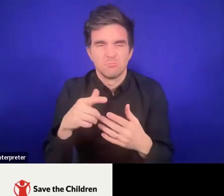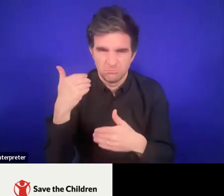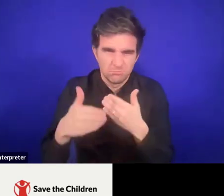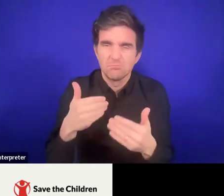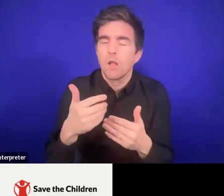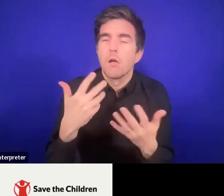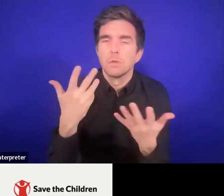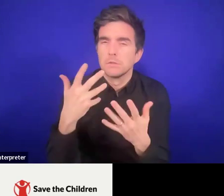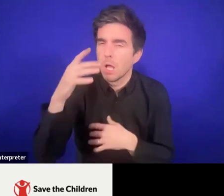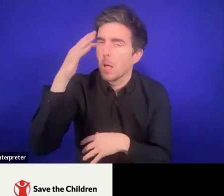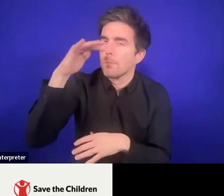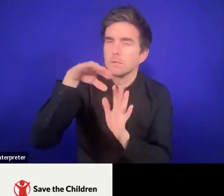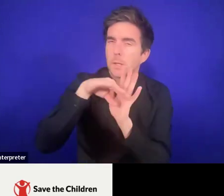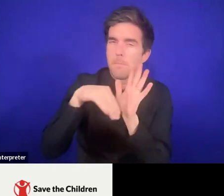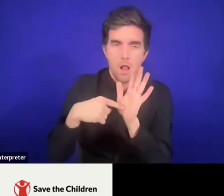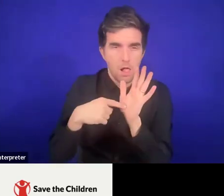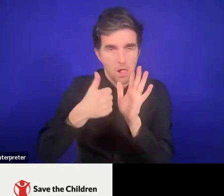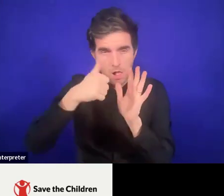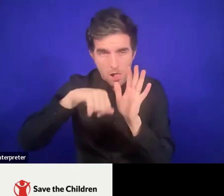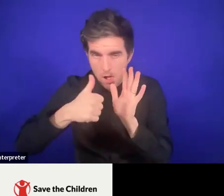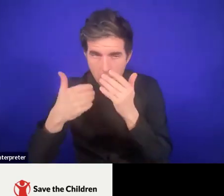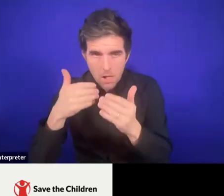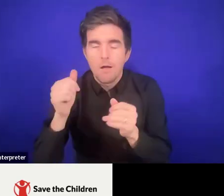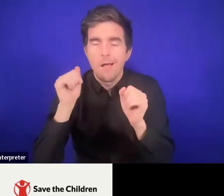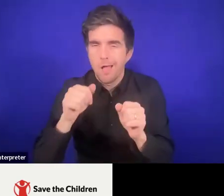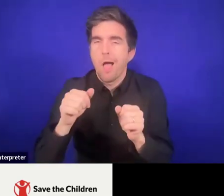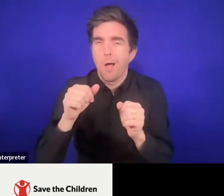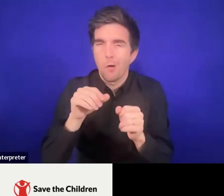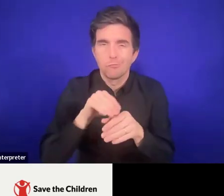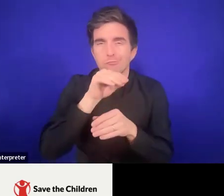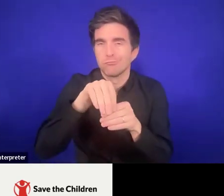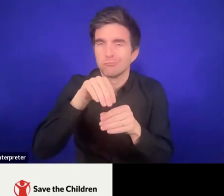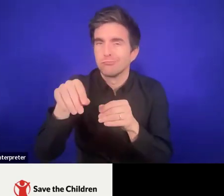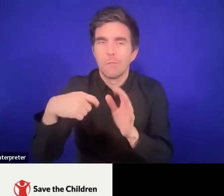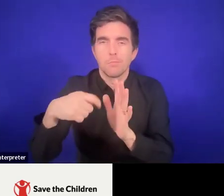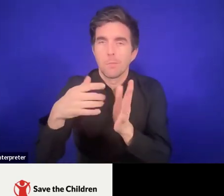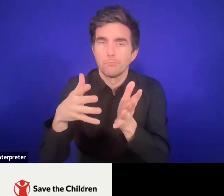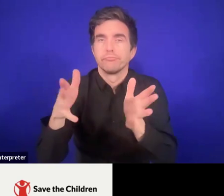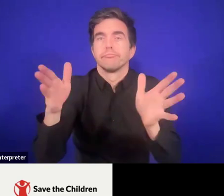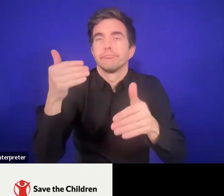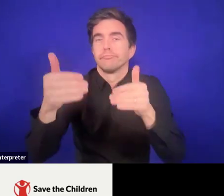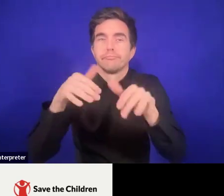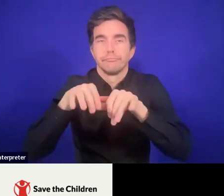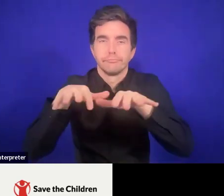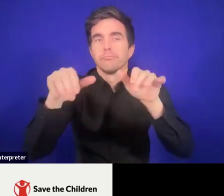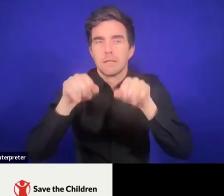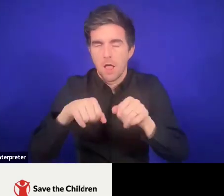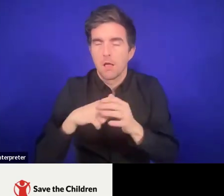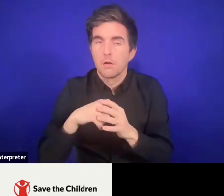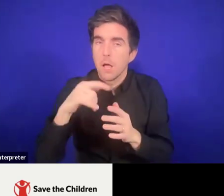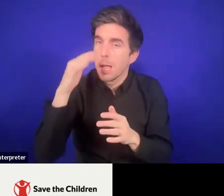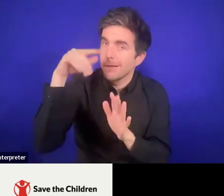principles can then be applied to the government social protection program. And as you concluded, I mean, that doesn't mean that everything works